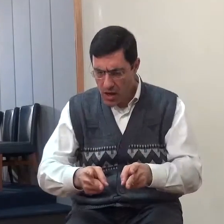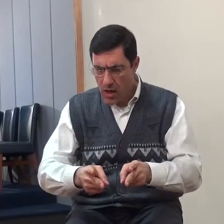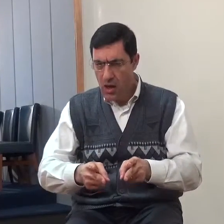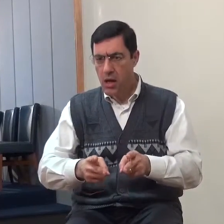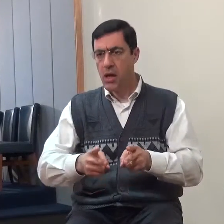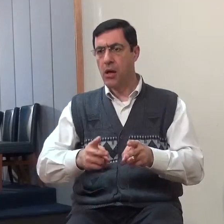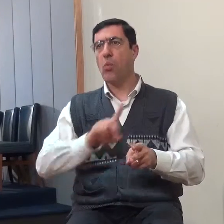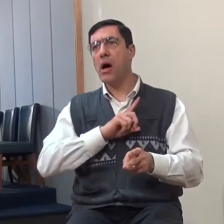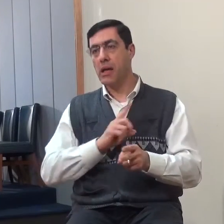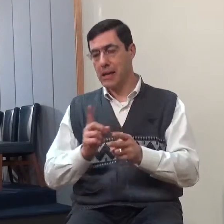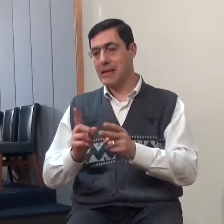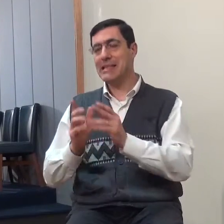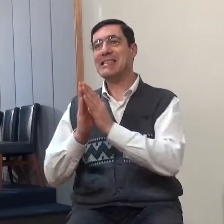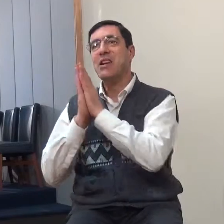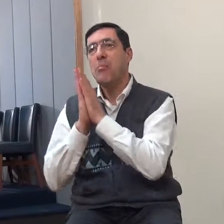on.